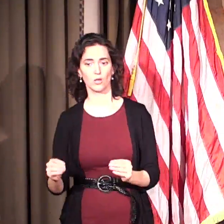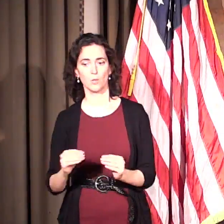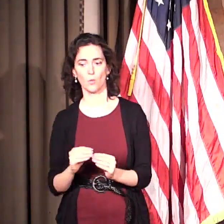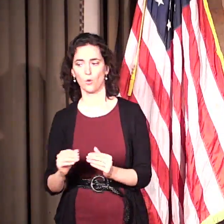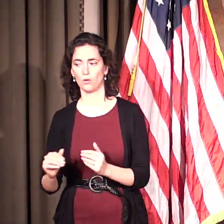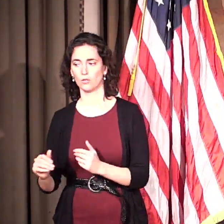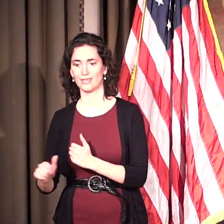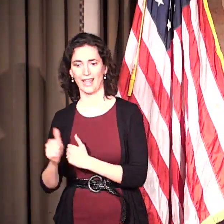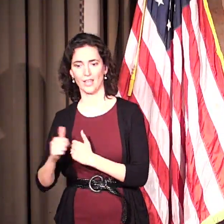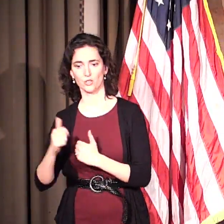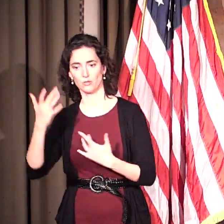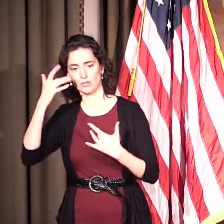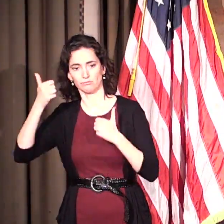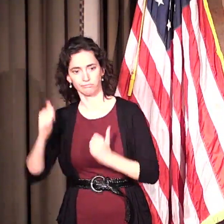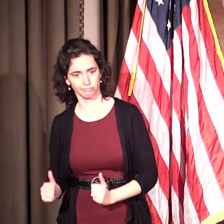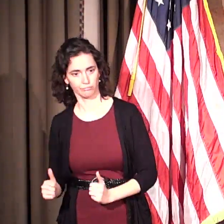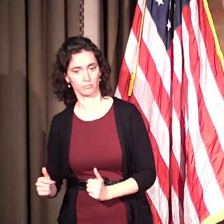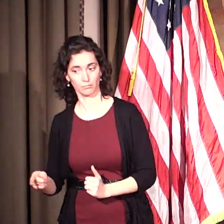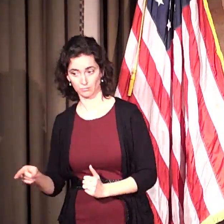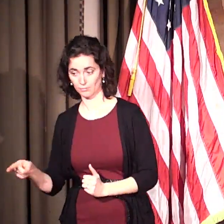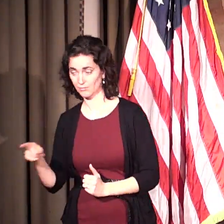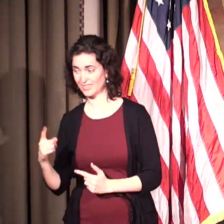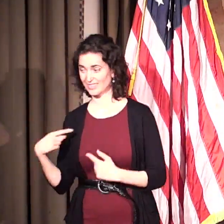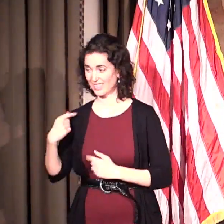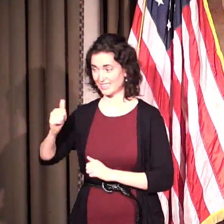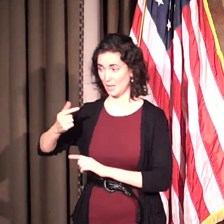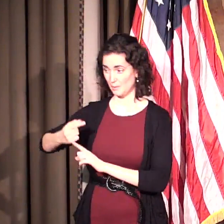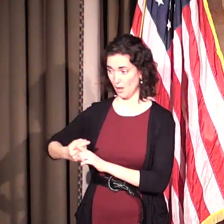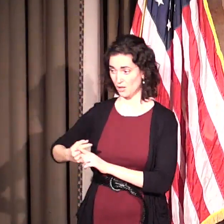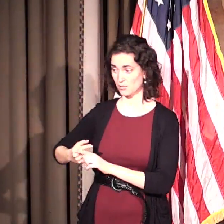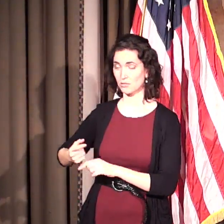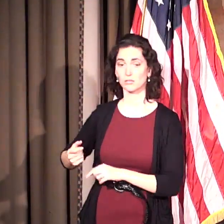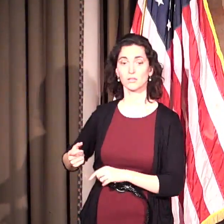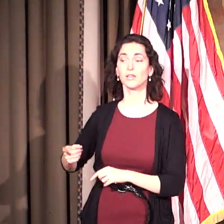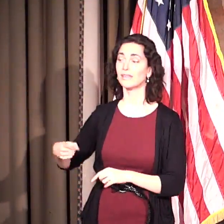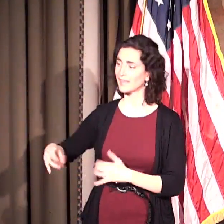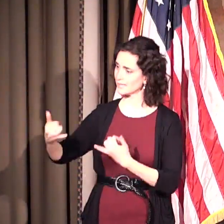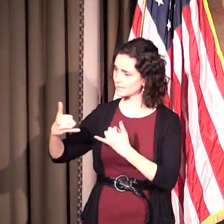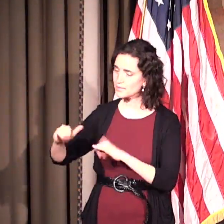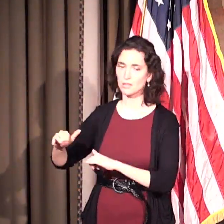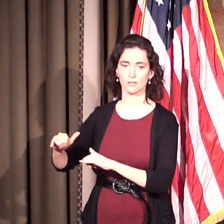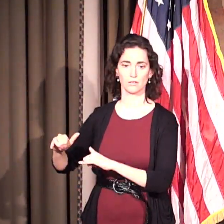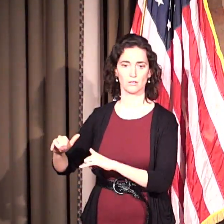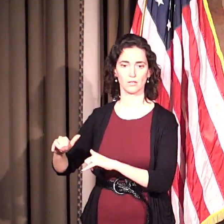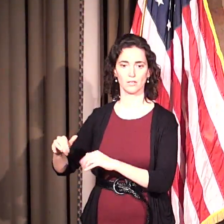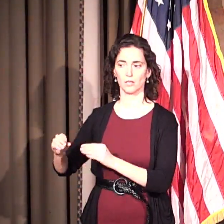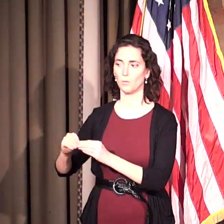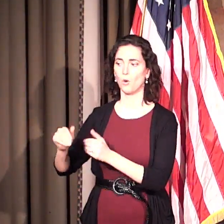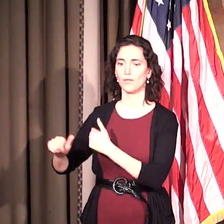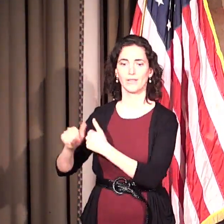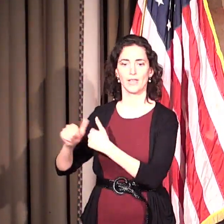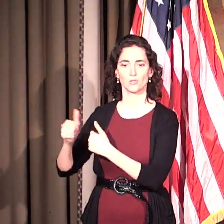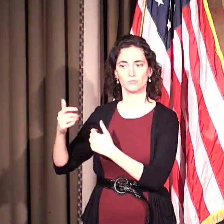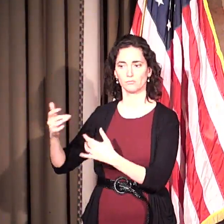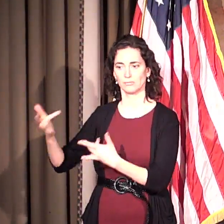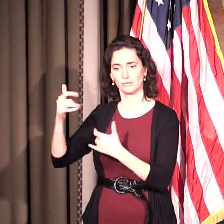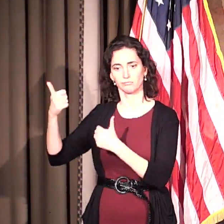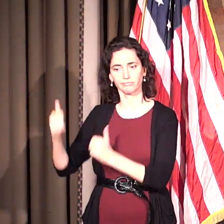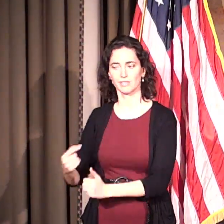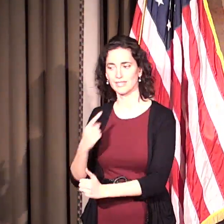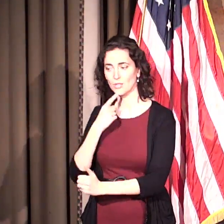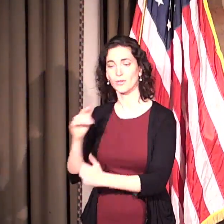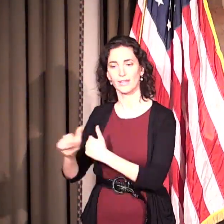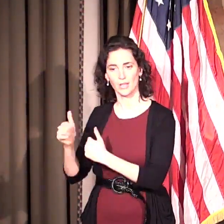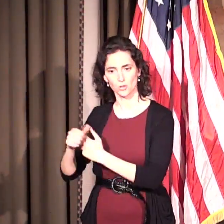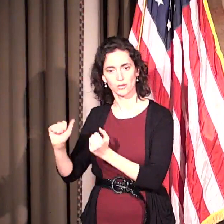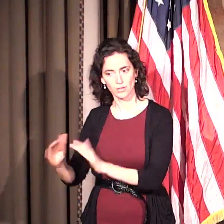disease over the course of the last 10 months, they remain more vulnerable to this disease.